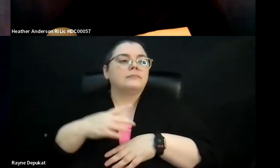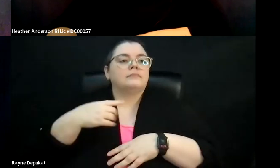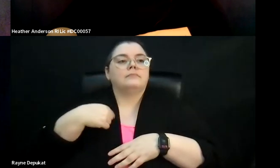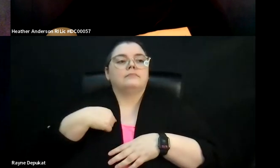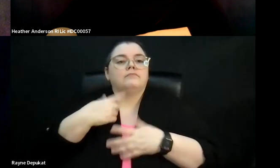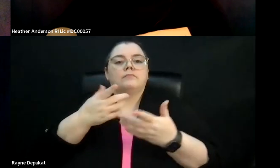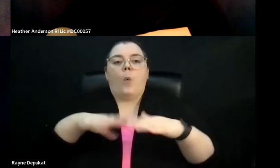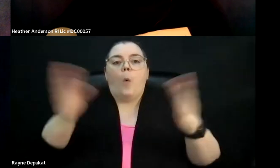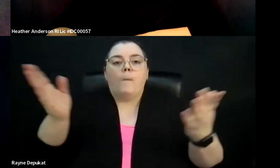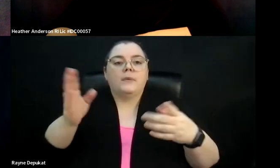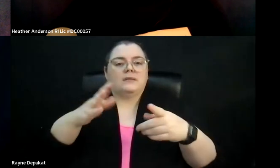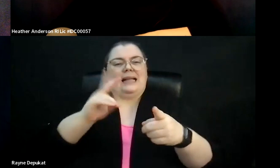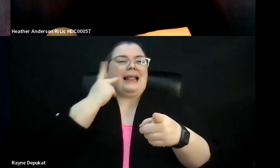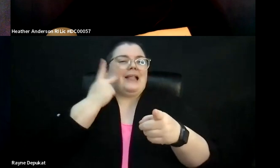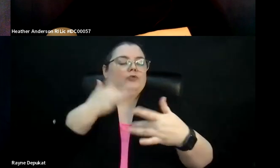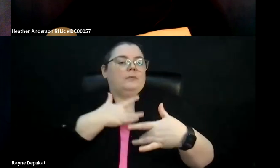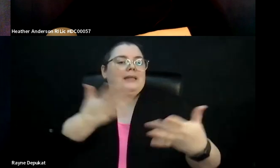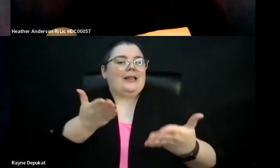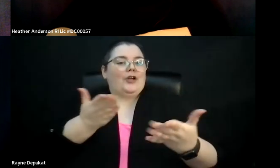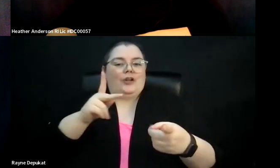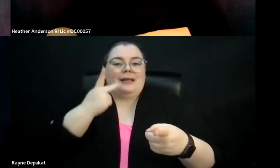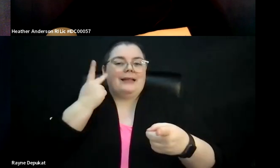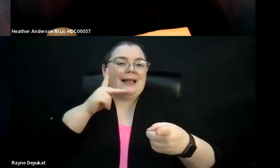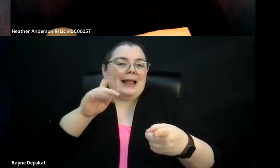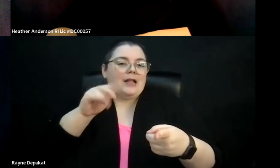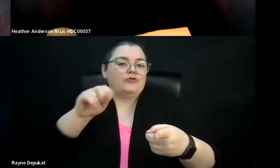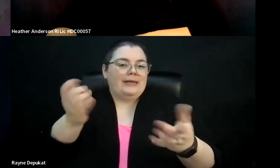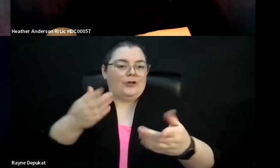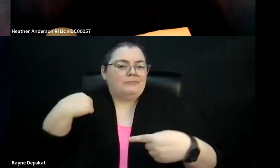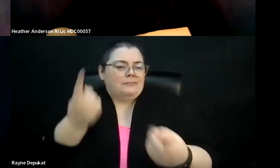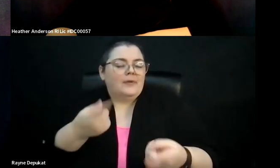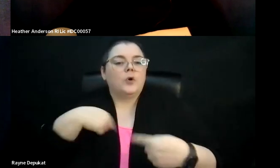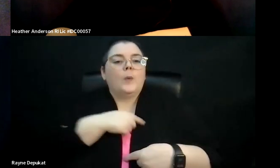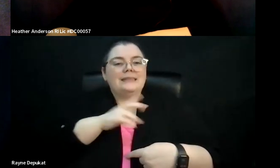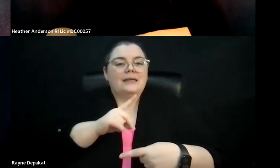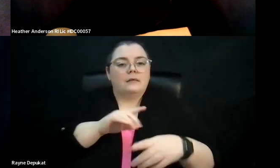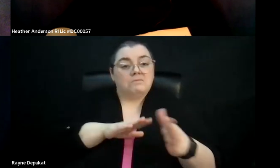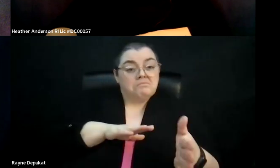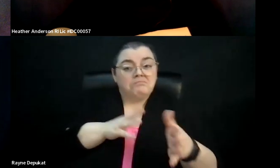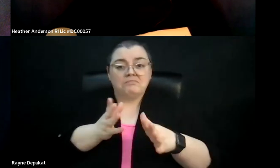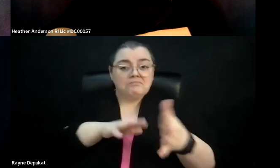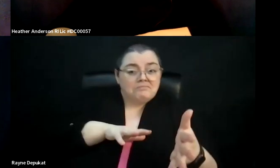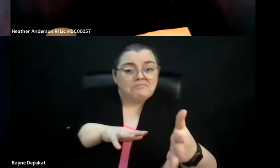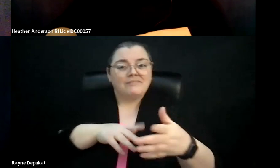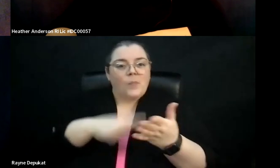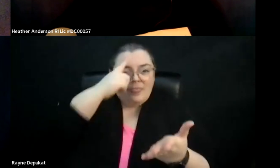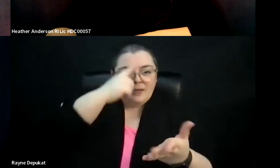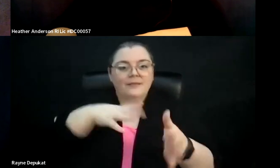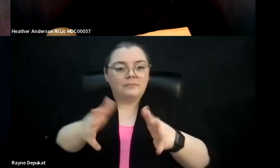We're trying different ways, and we're open. You know, Kendra's typically here. She's typically the deaf interpreter. And